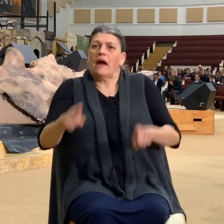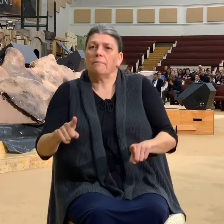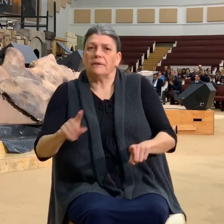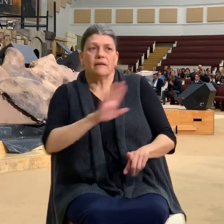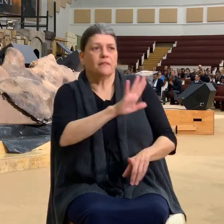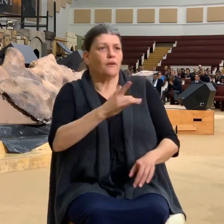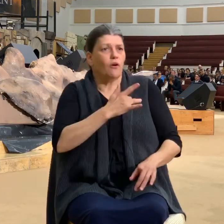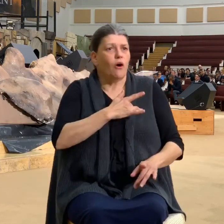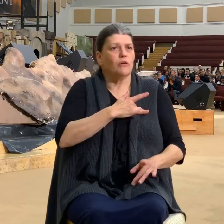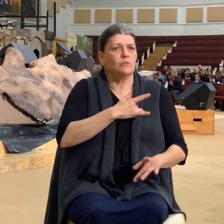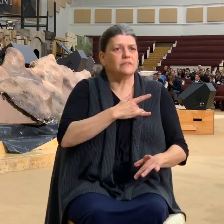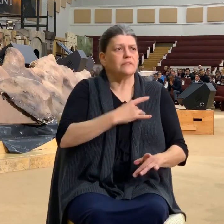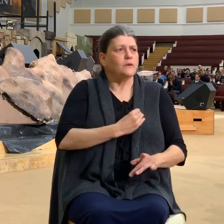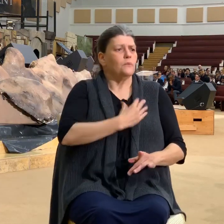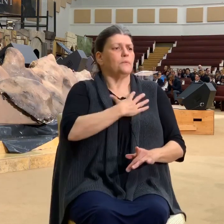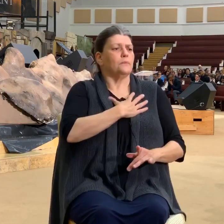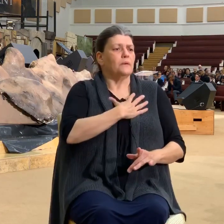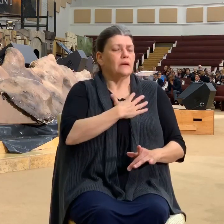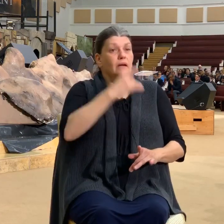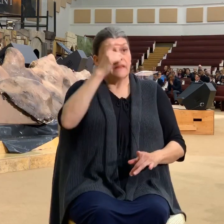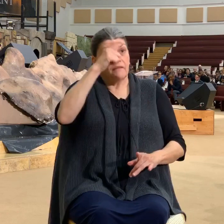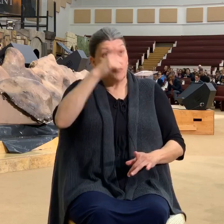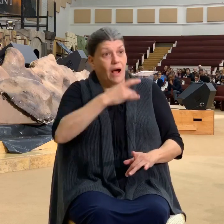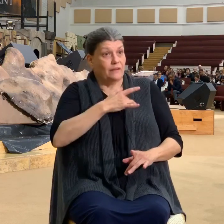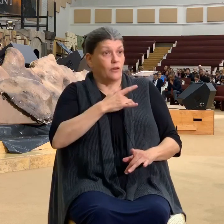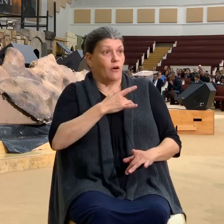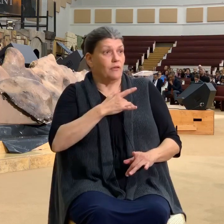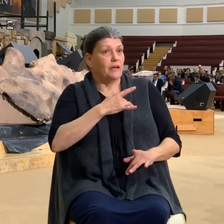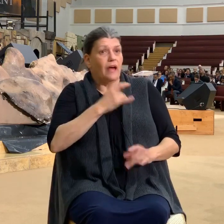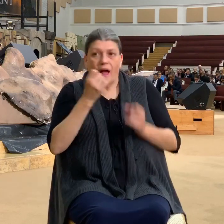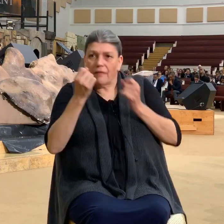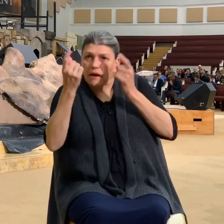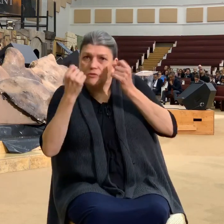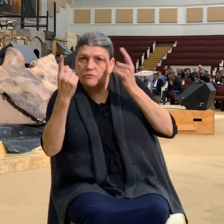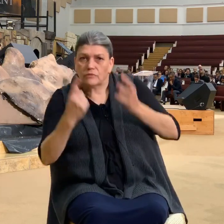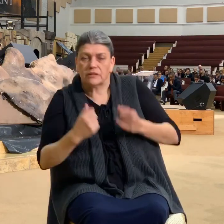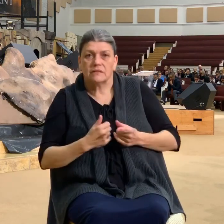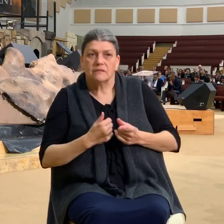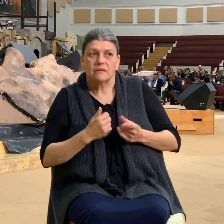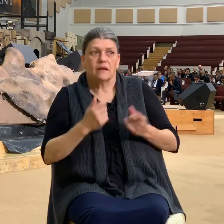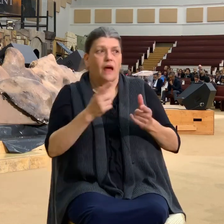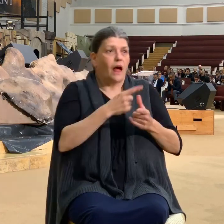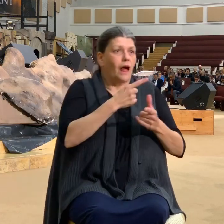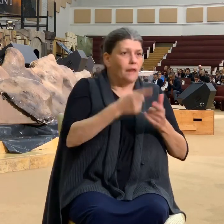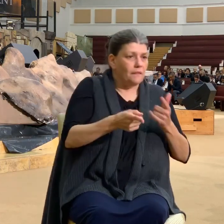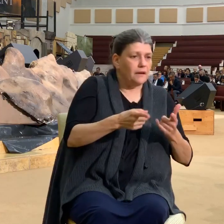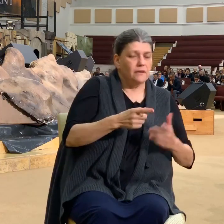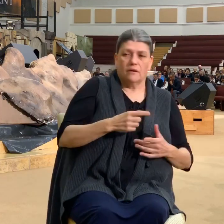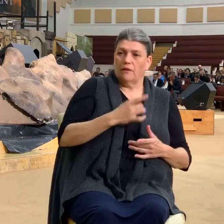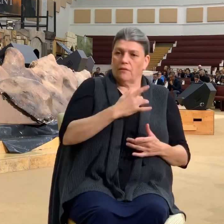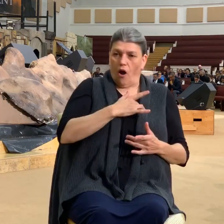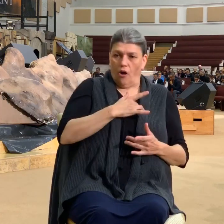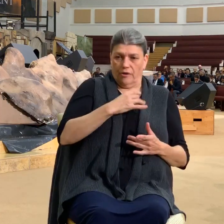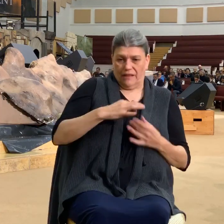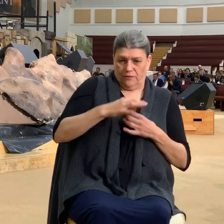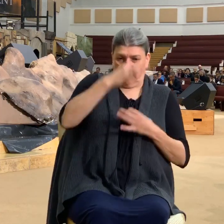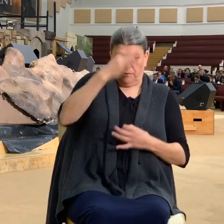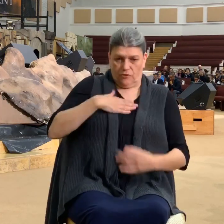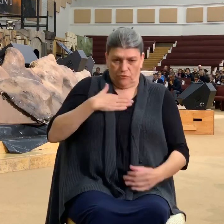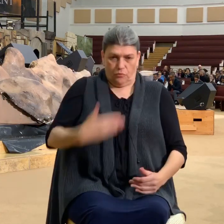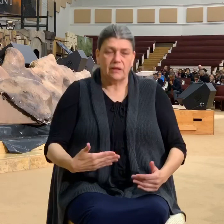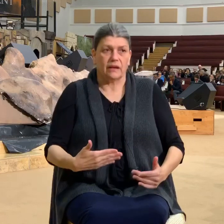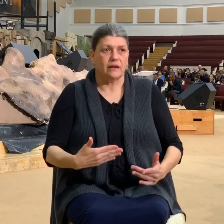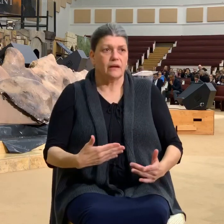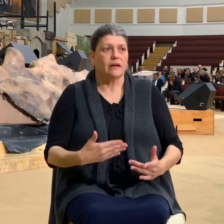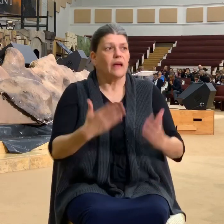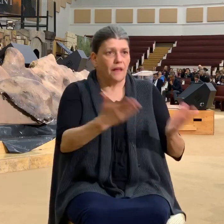heart was stirred. They had a wise heart. They grabbed it. They understood it. And their heart and spirit was made willing. And they brought the Lord's offering